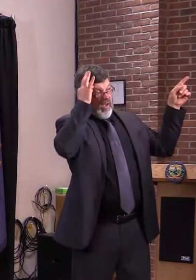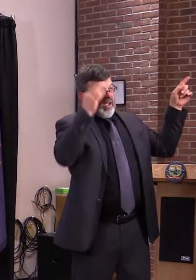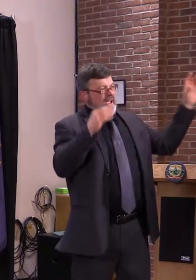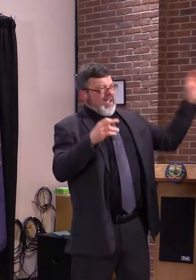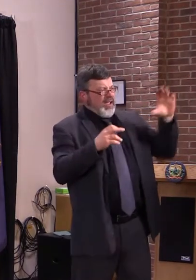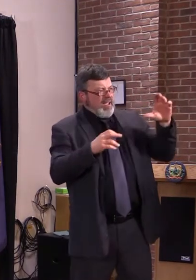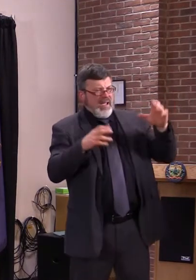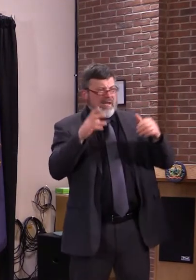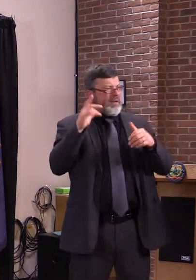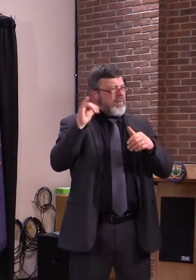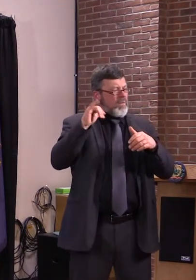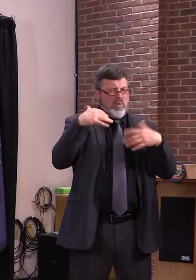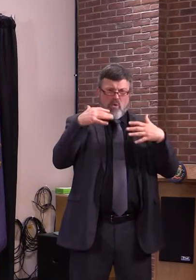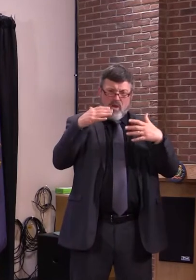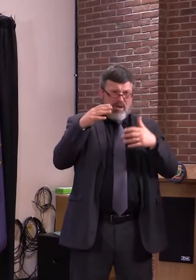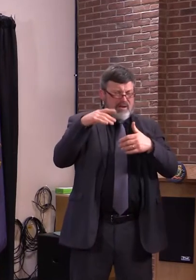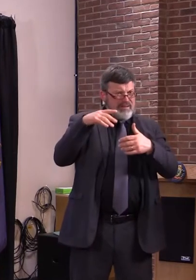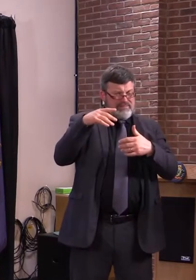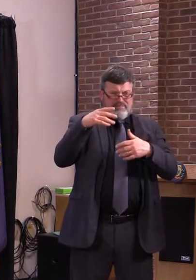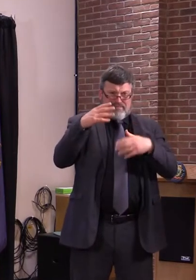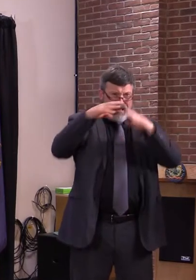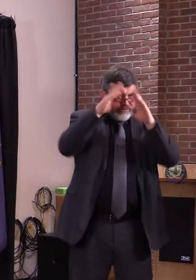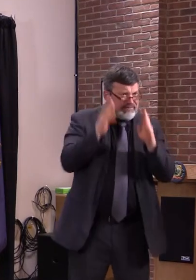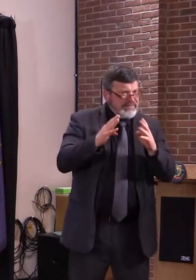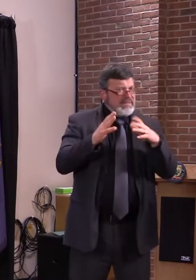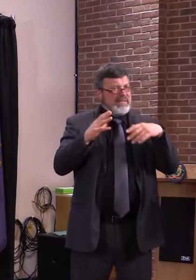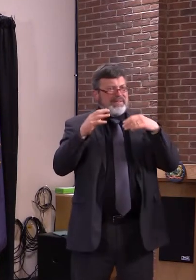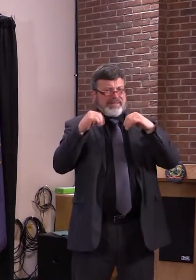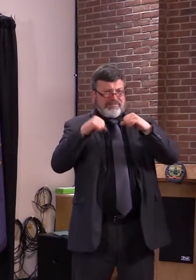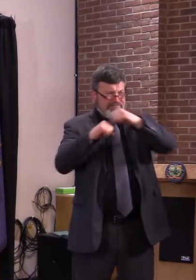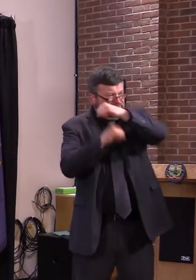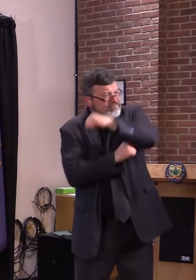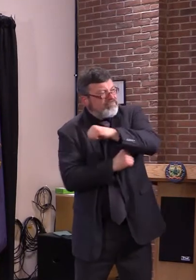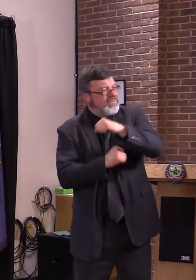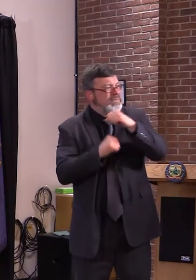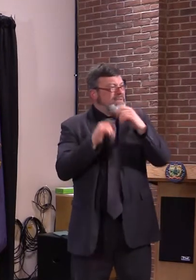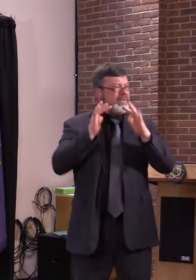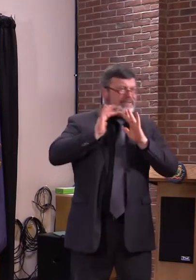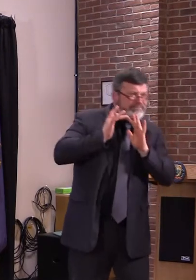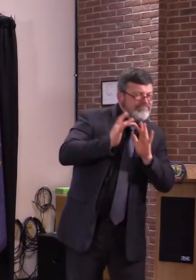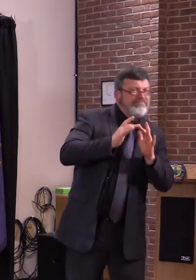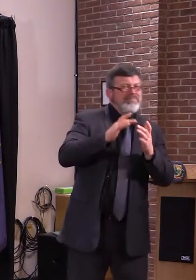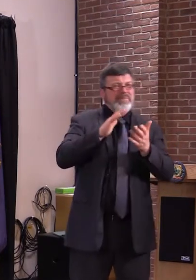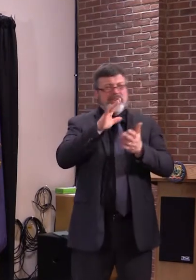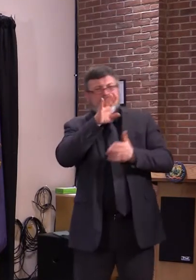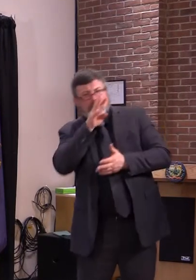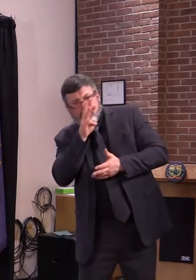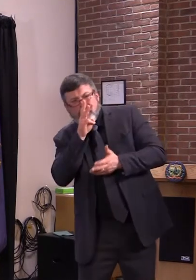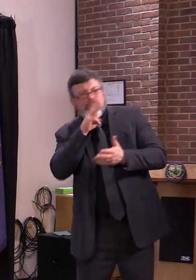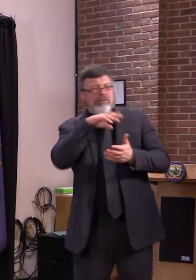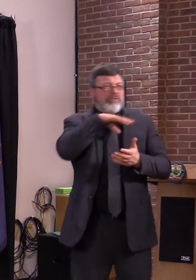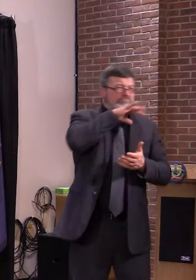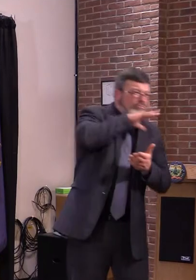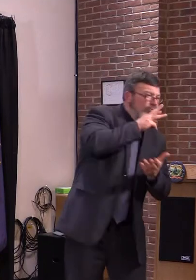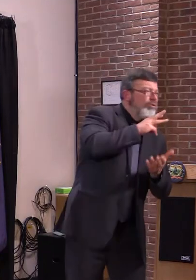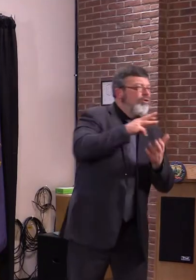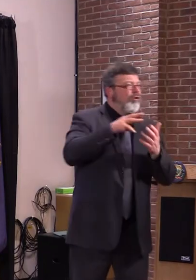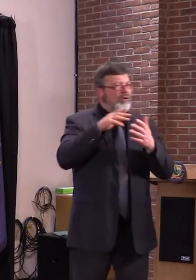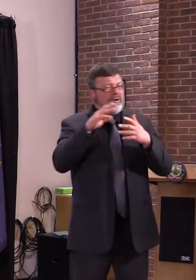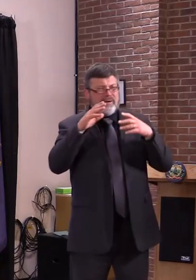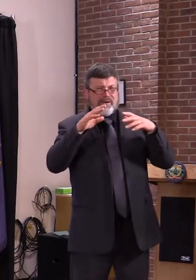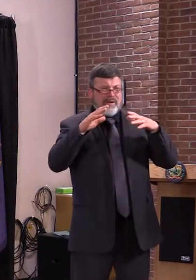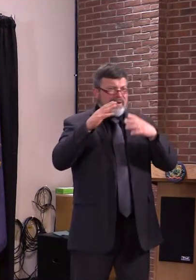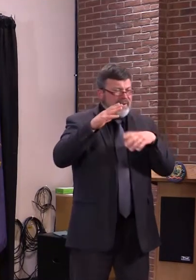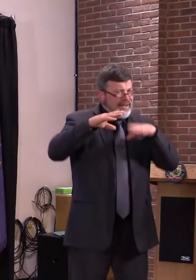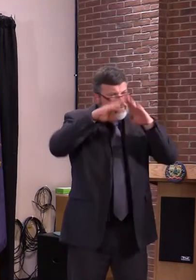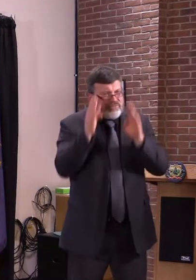infrastructure projects, including housing, clean water, climate action, broadband, and economic